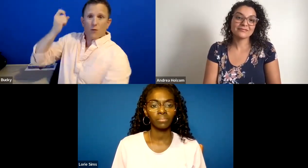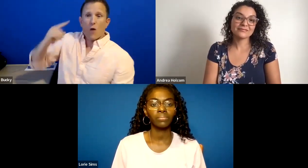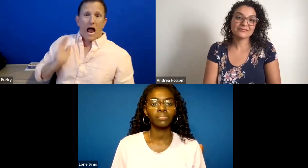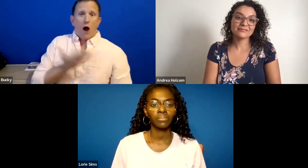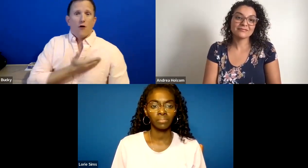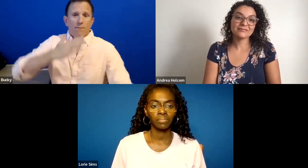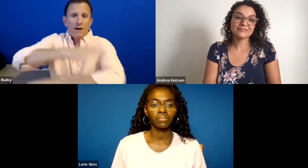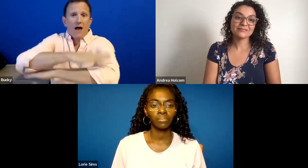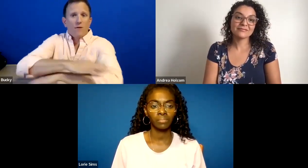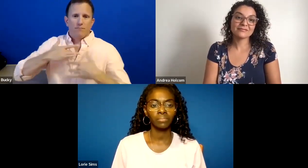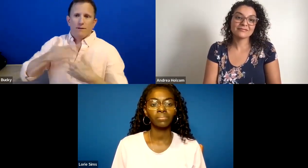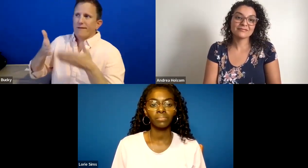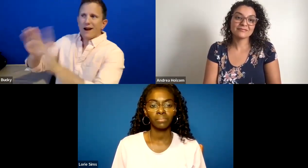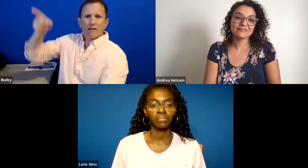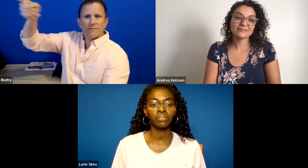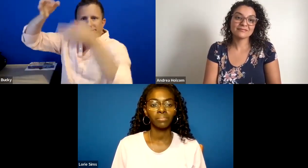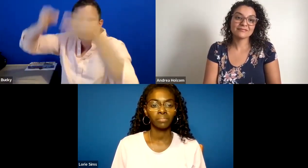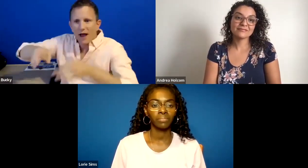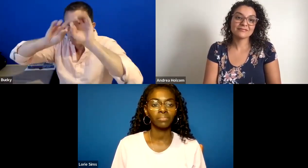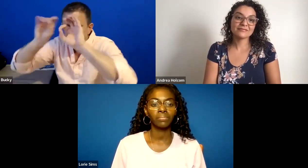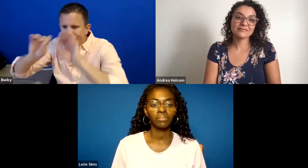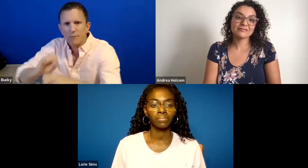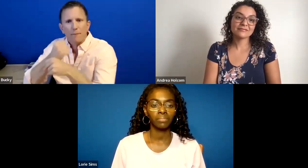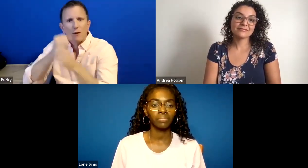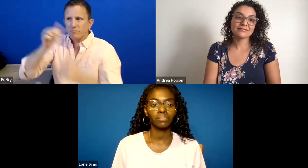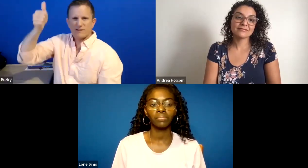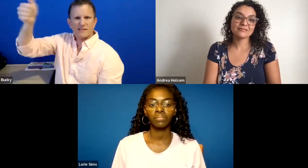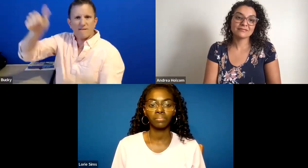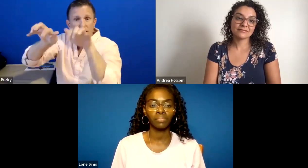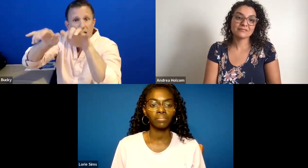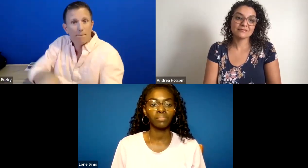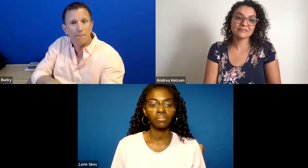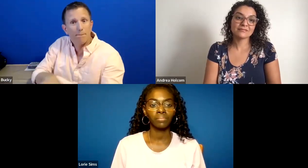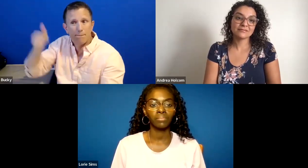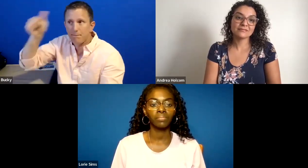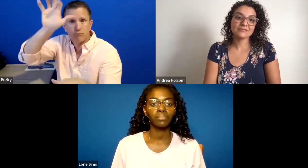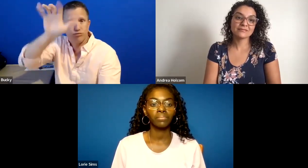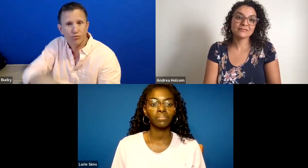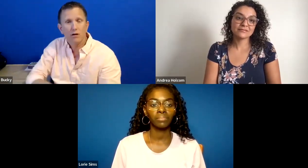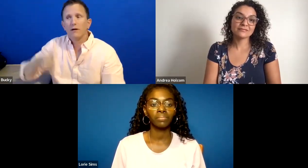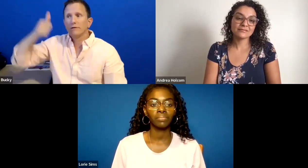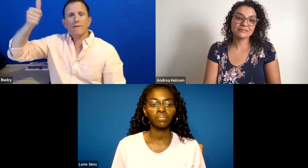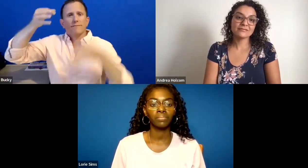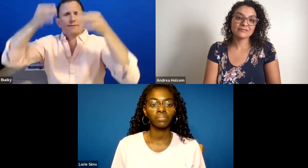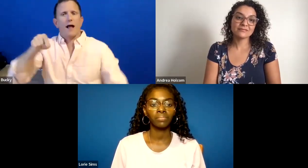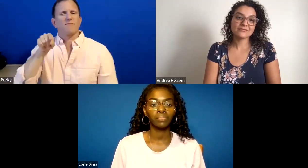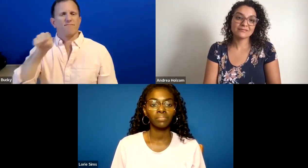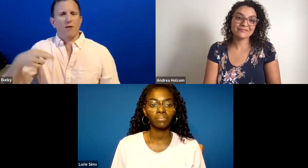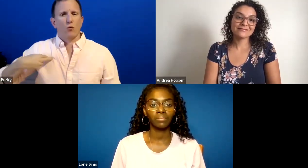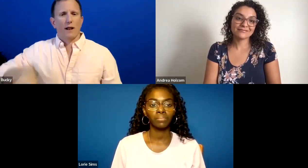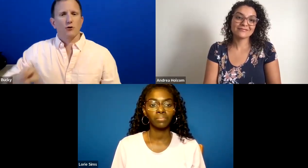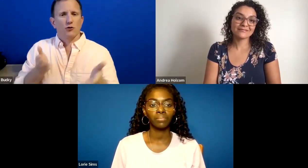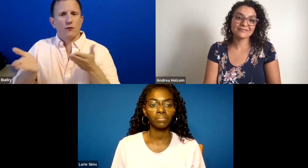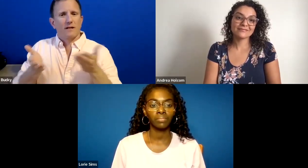bit odd. And so with our platform, we let the consumers or the